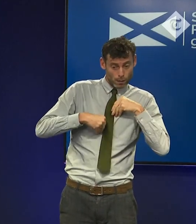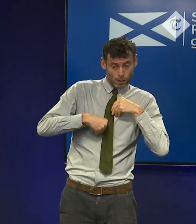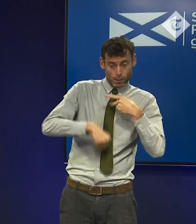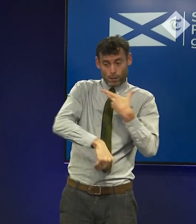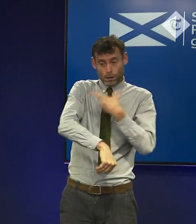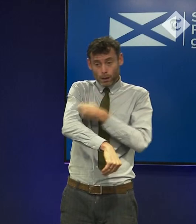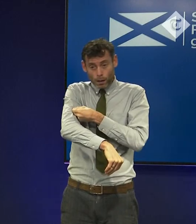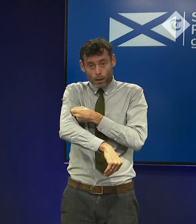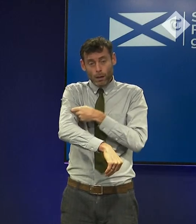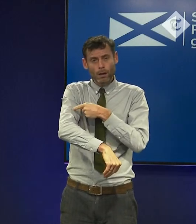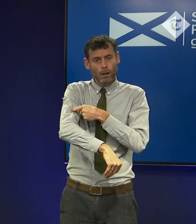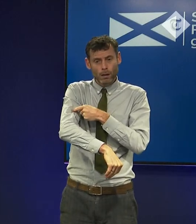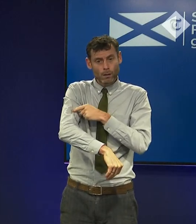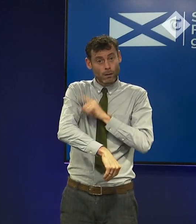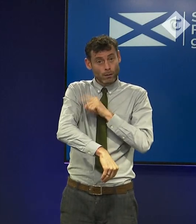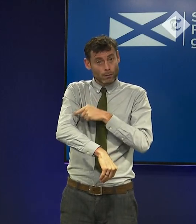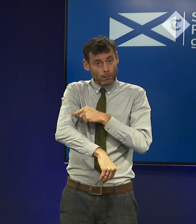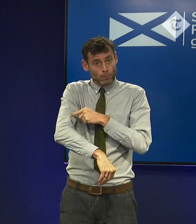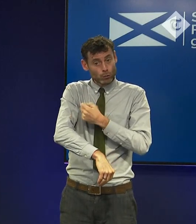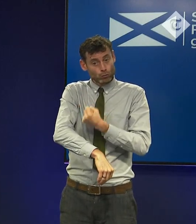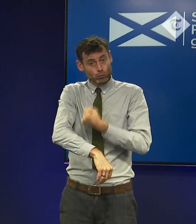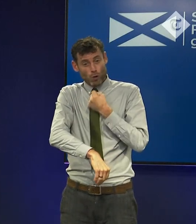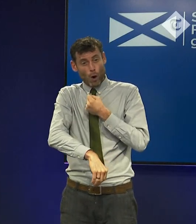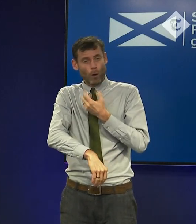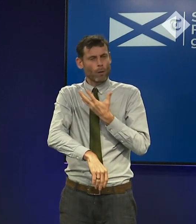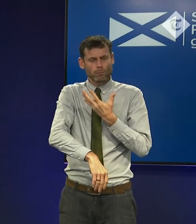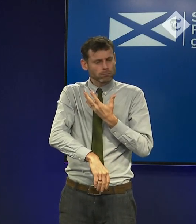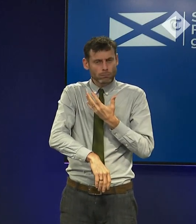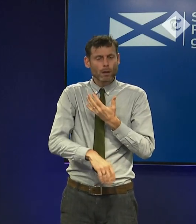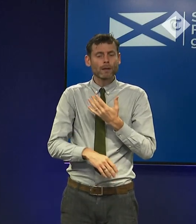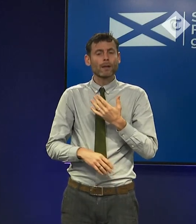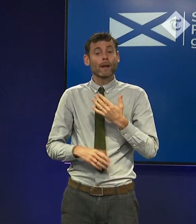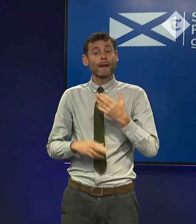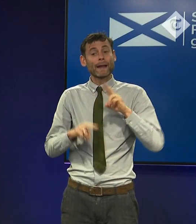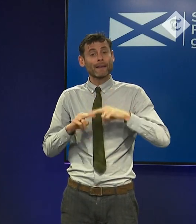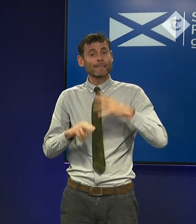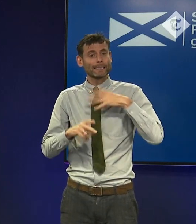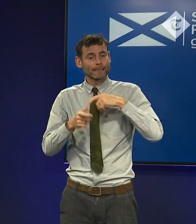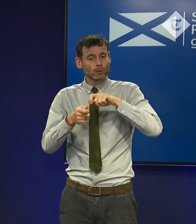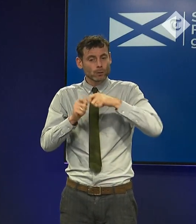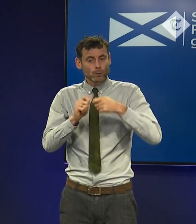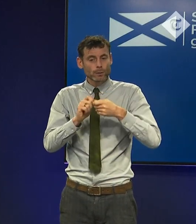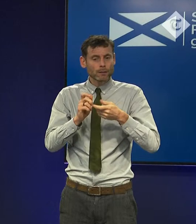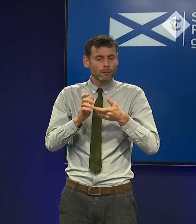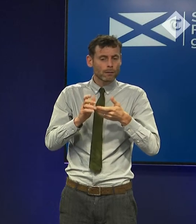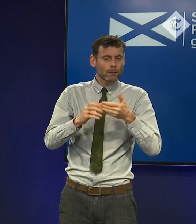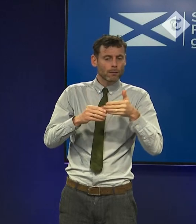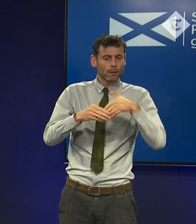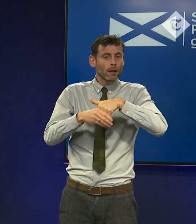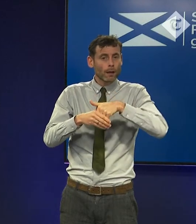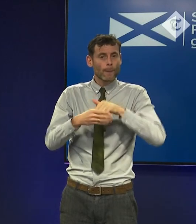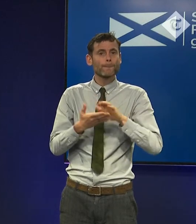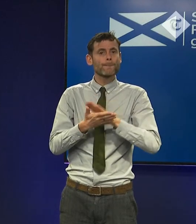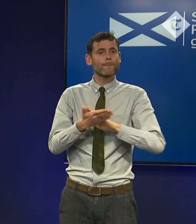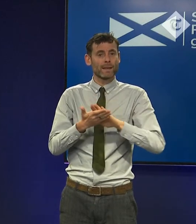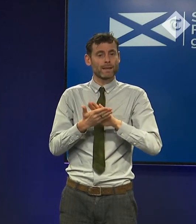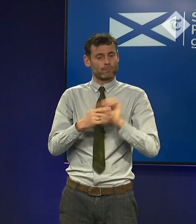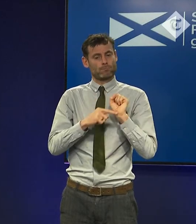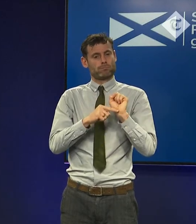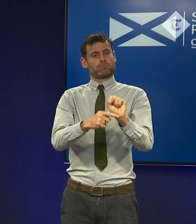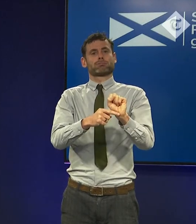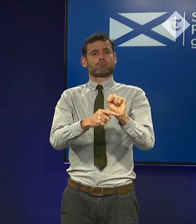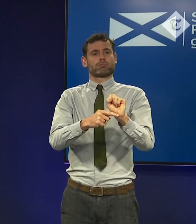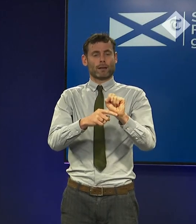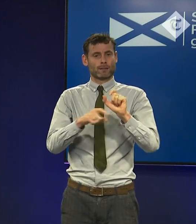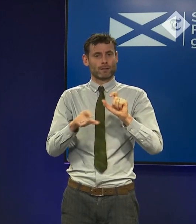on the current vaccines. And it's yet to be determined whether we need to tweak those vaccines to any extent in order that we